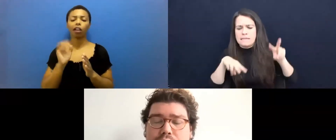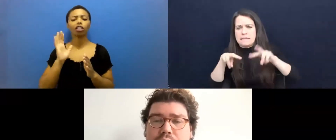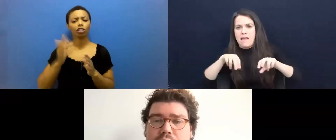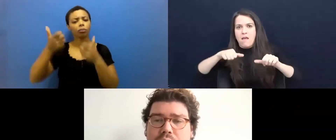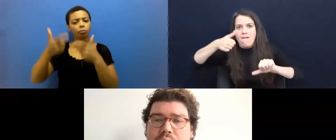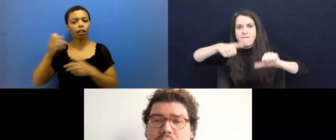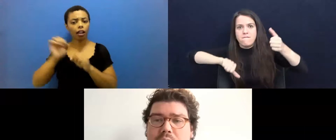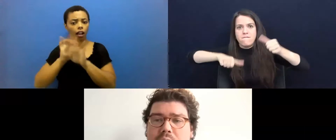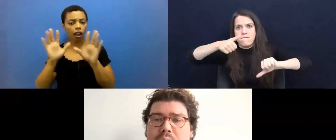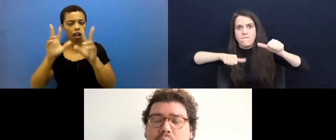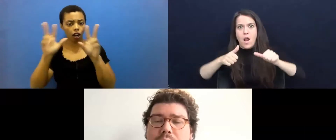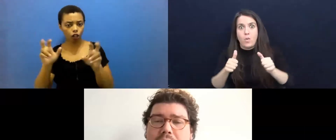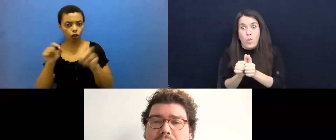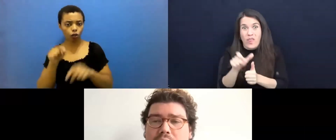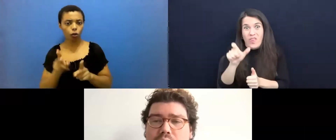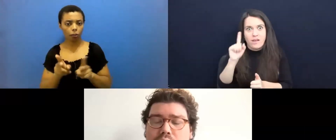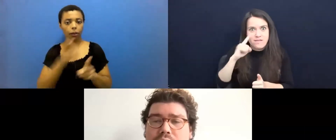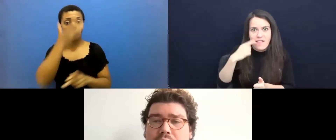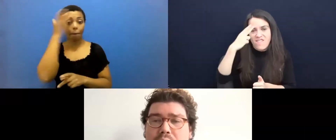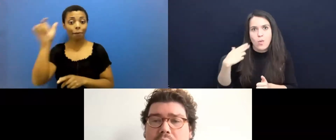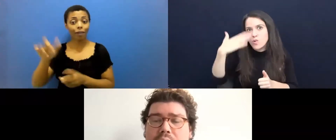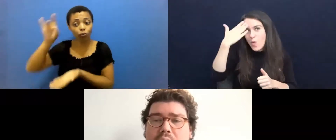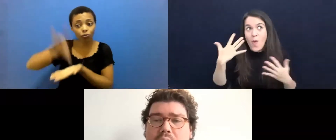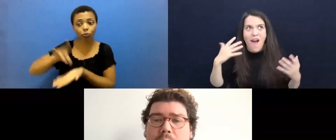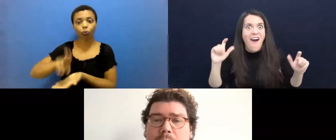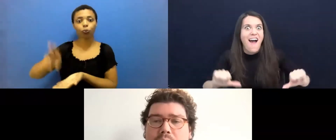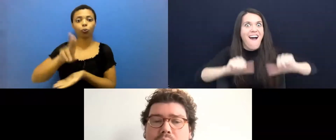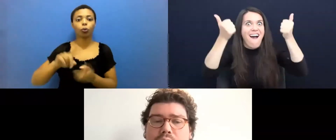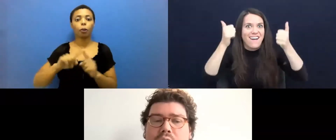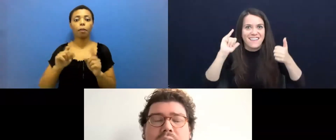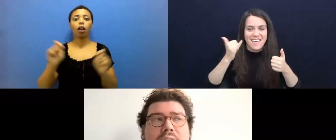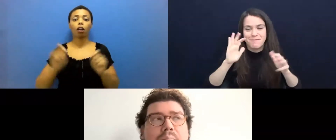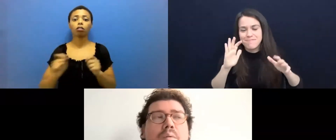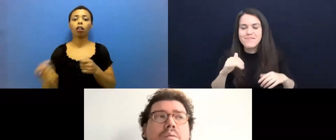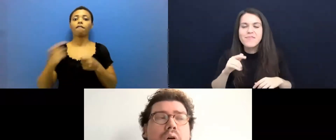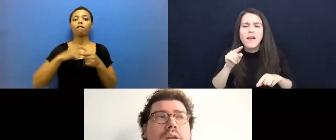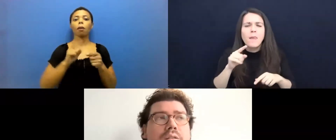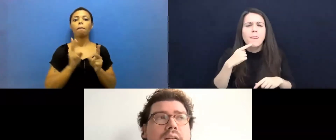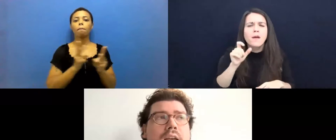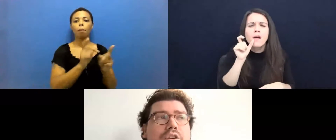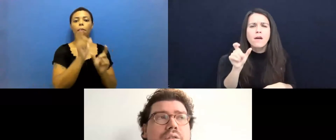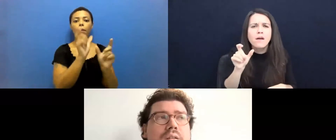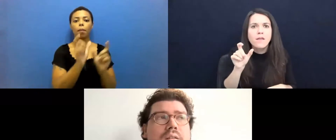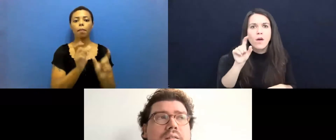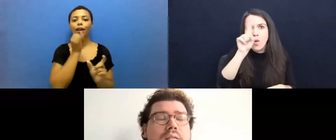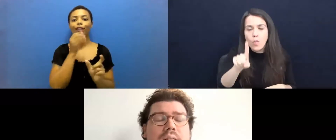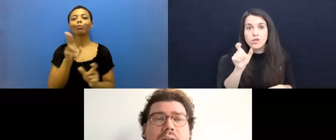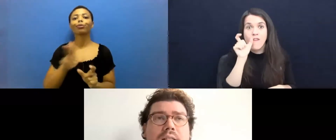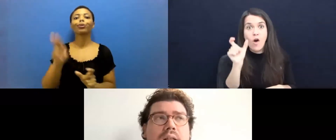real users. But going back again to the vocabulary, for this example, we were using Danish